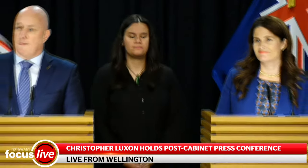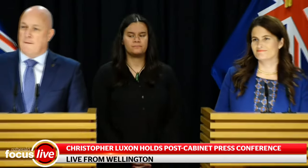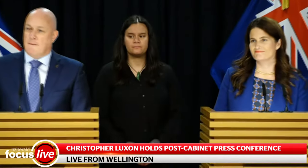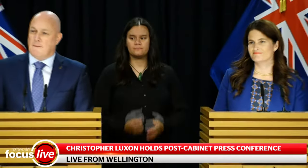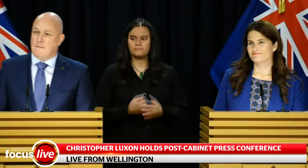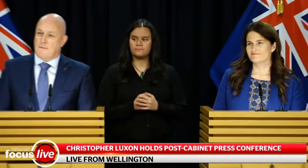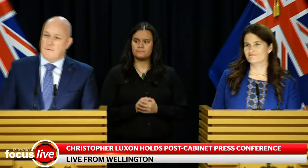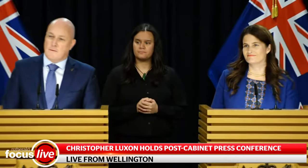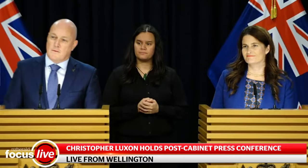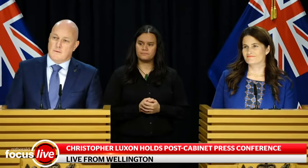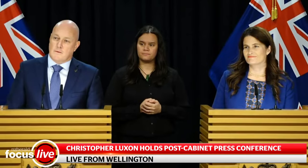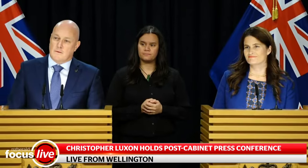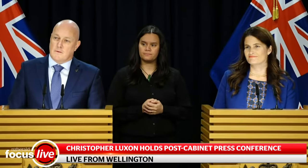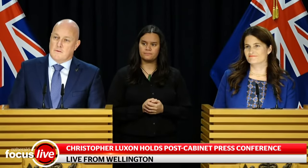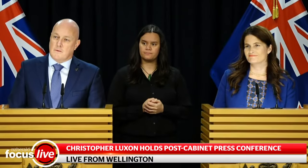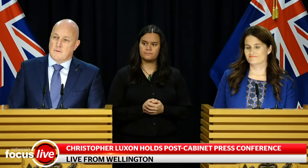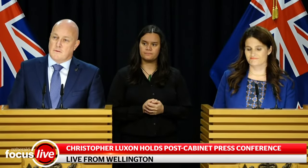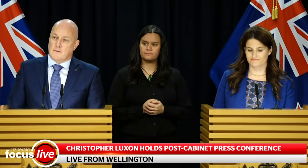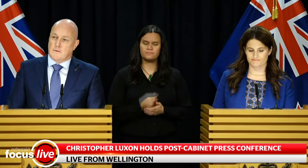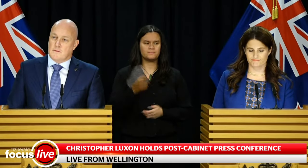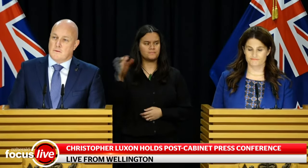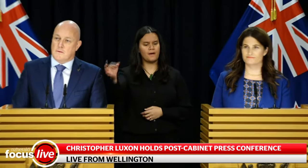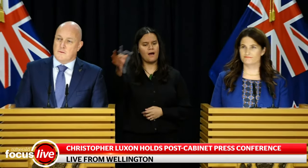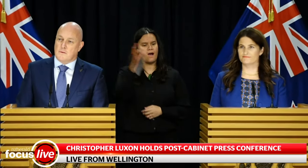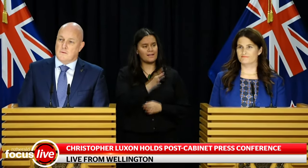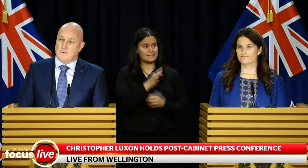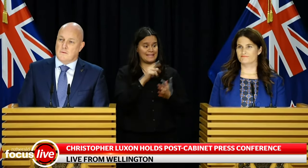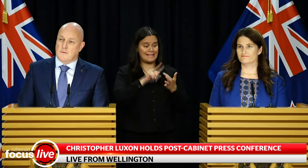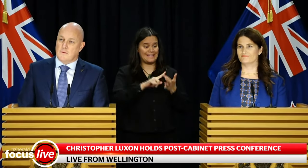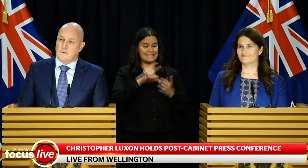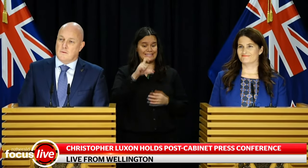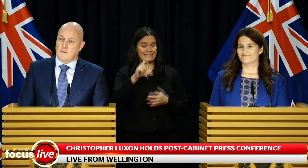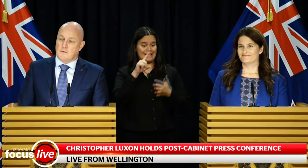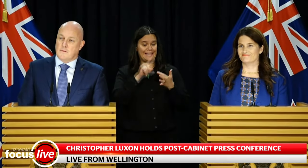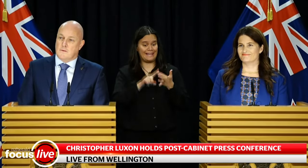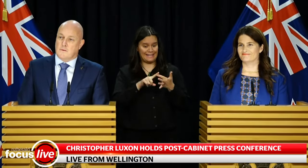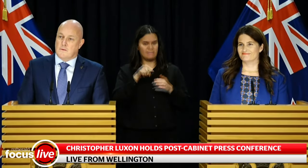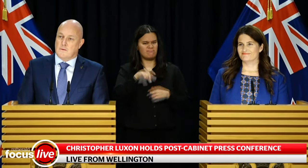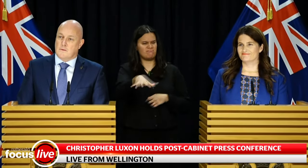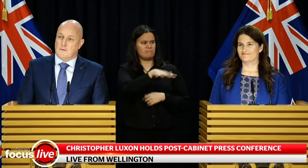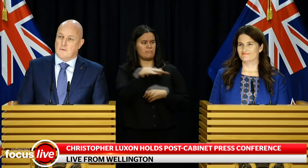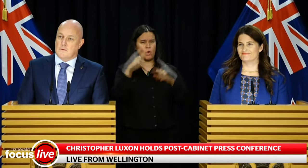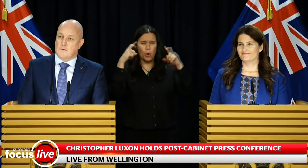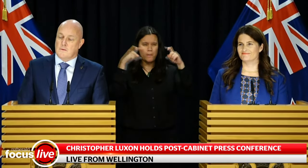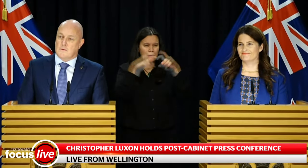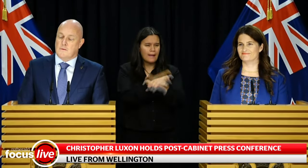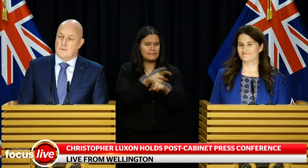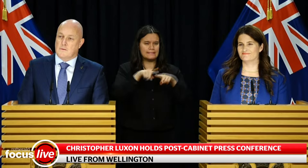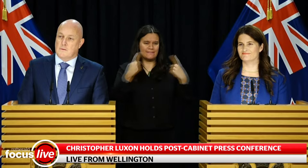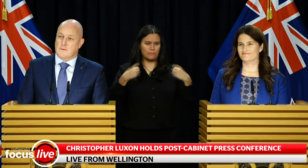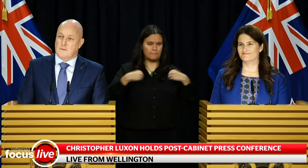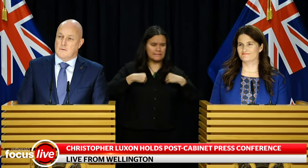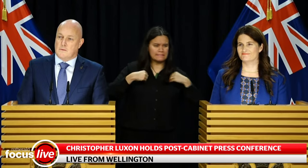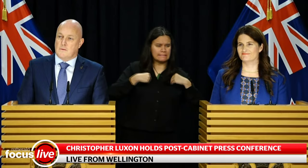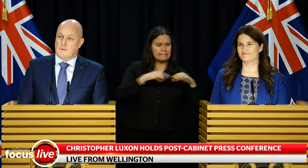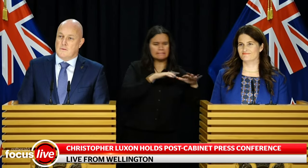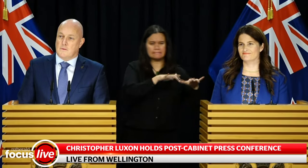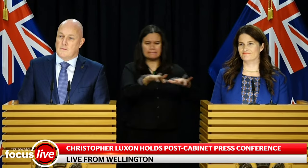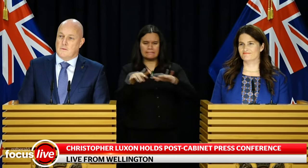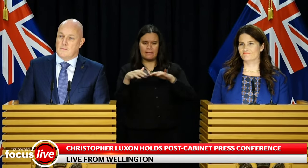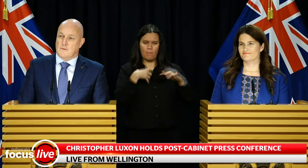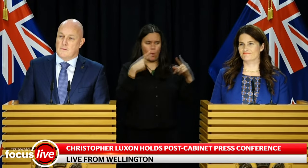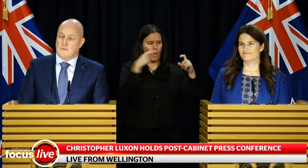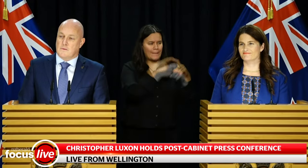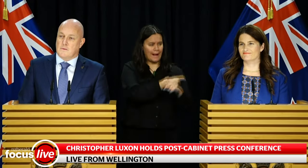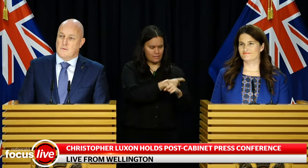of it that the ECE sector is quite complex with lots of different providers, and unlike other education systems, a